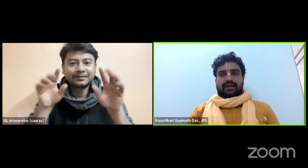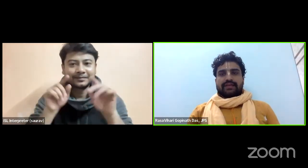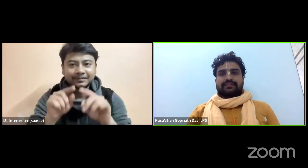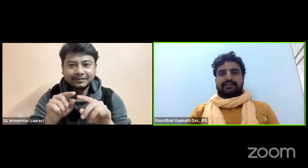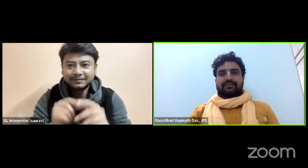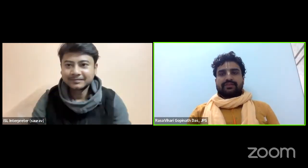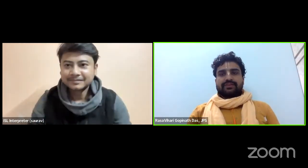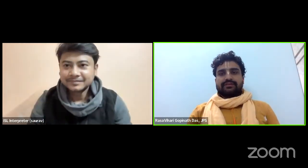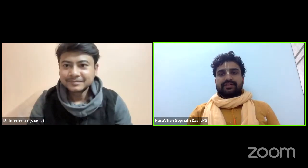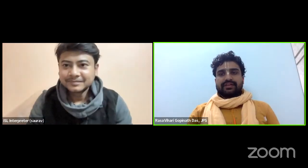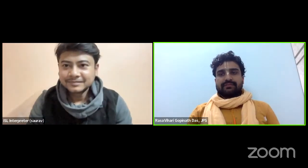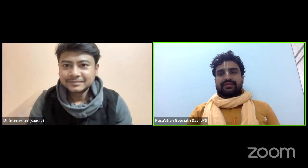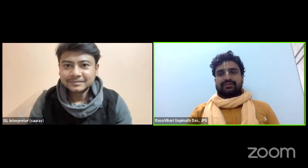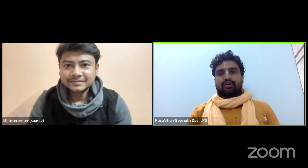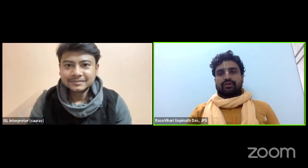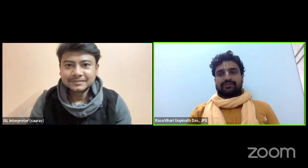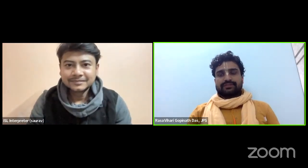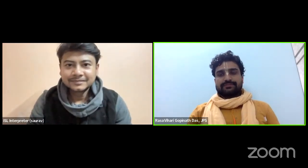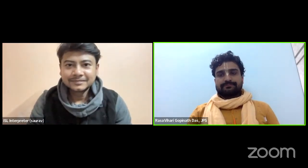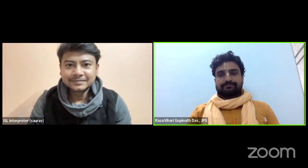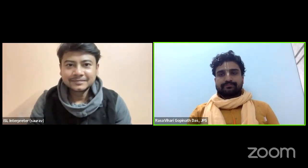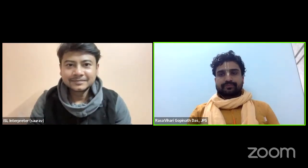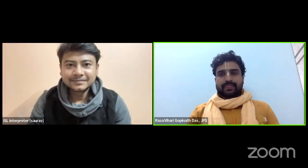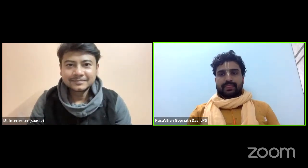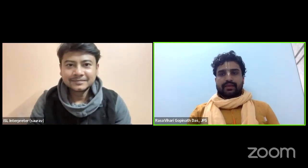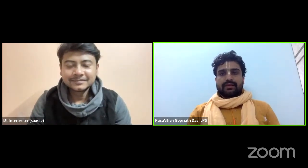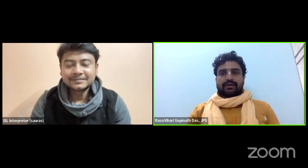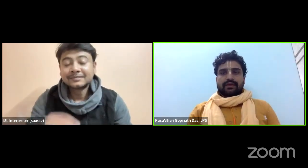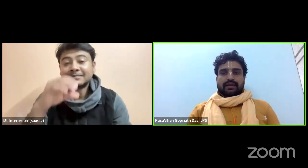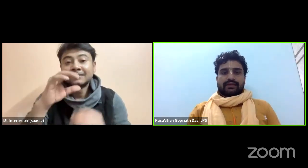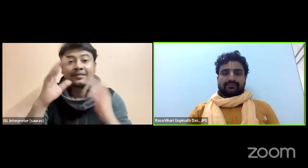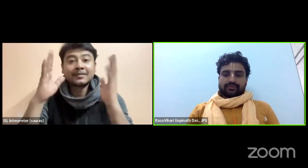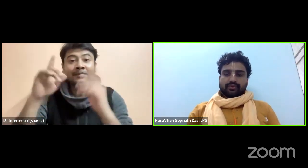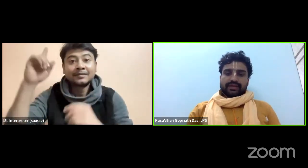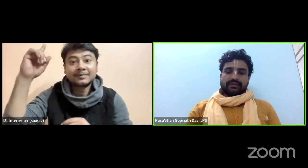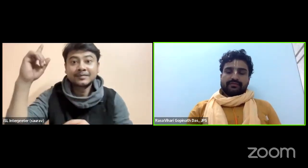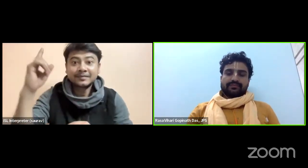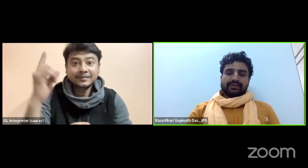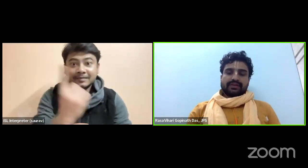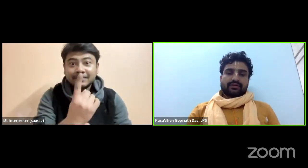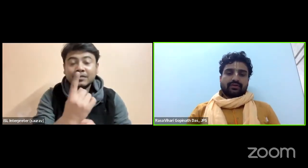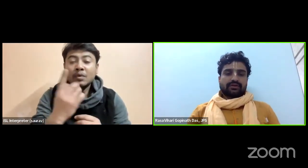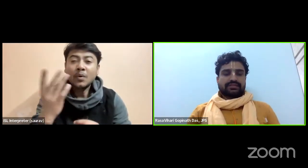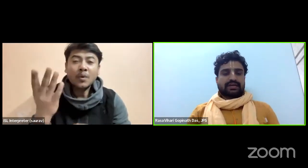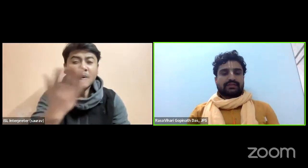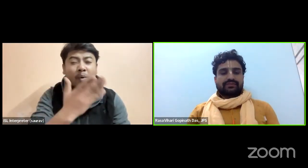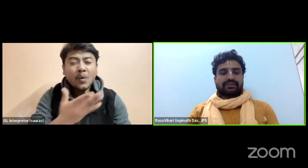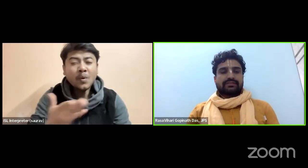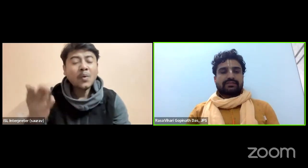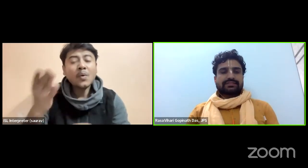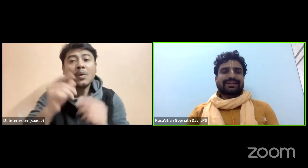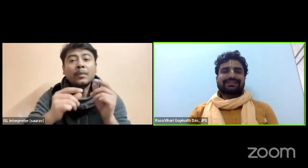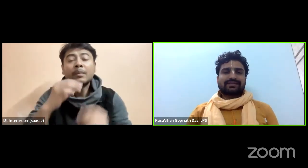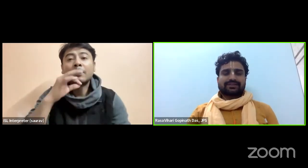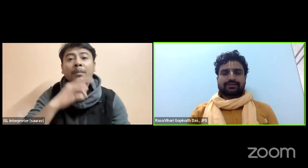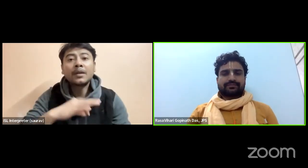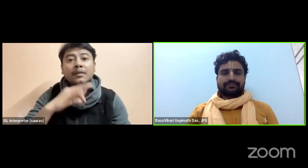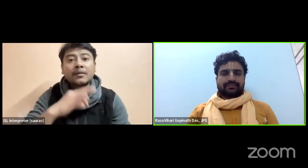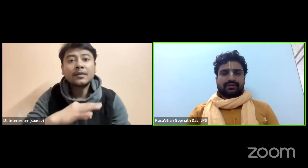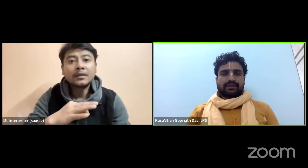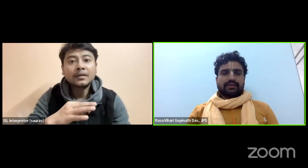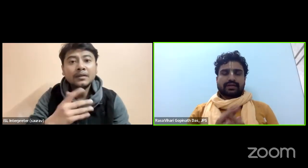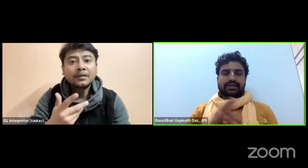and as he appeared, he blessed all of us. And today we are starting with the second